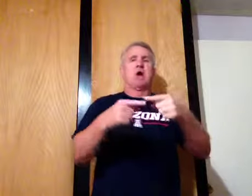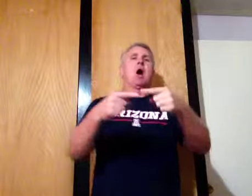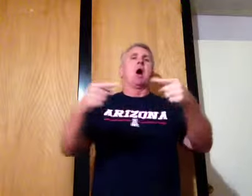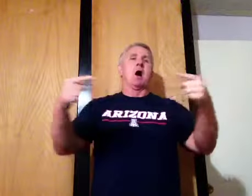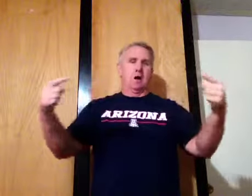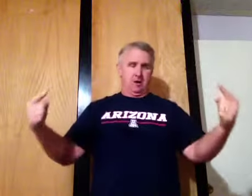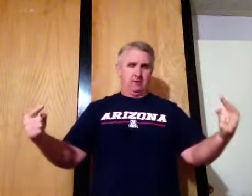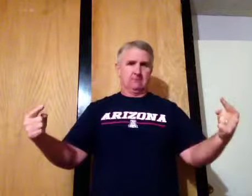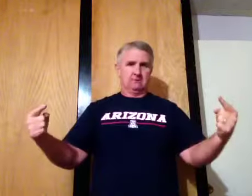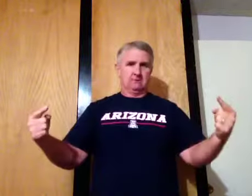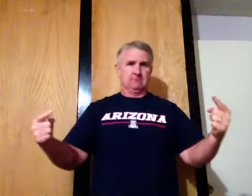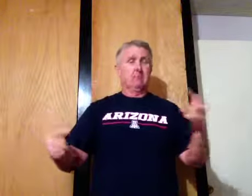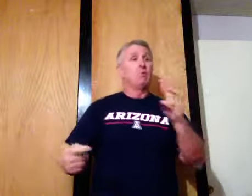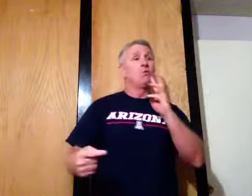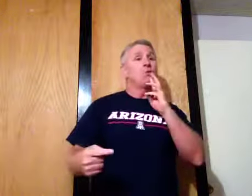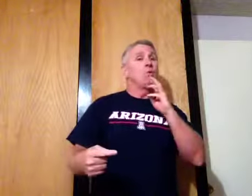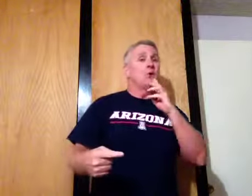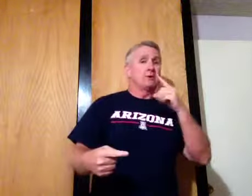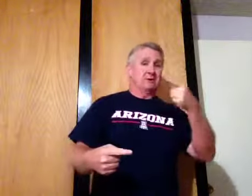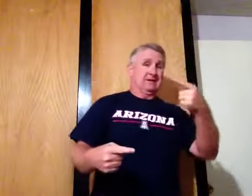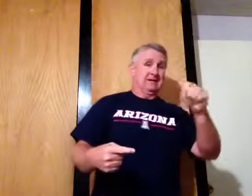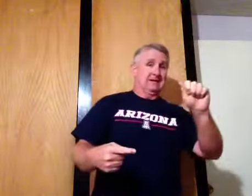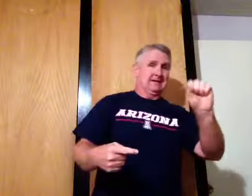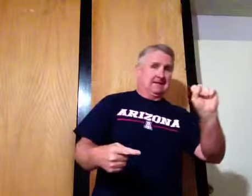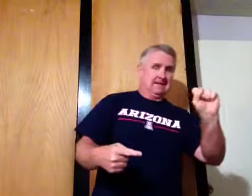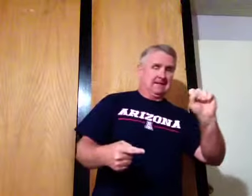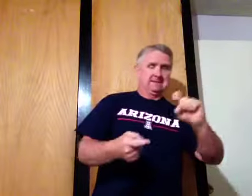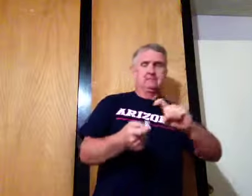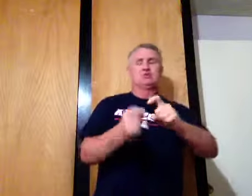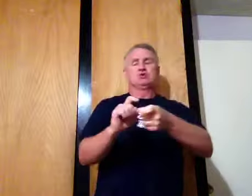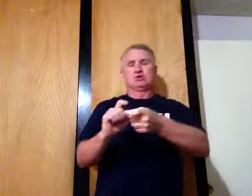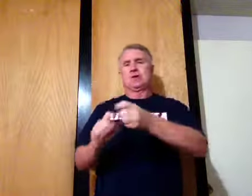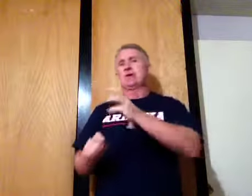in the gaseous form and convert that into water into the liquid form.